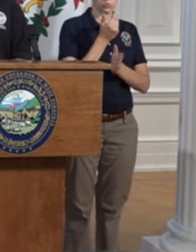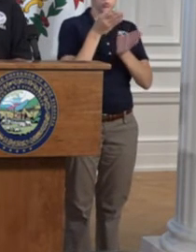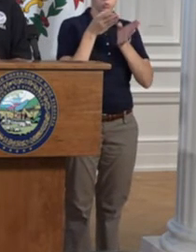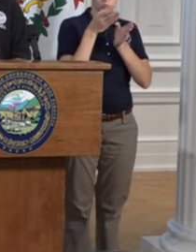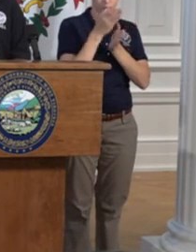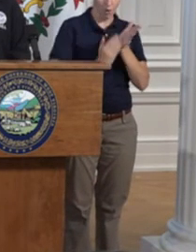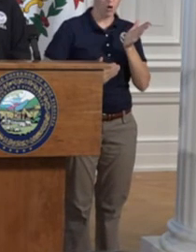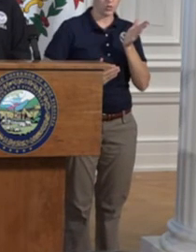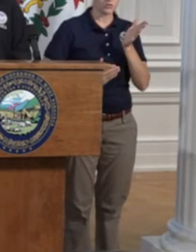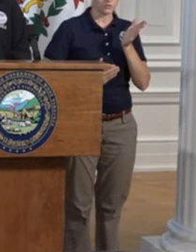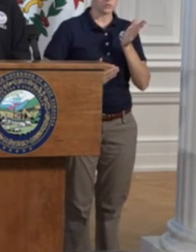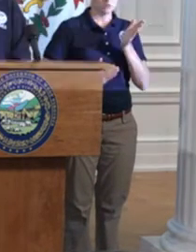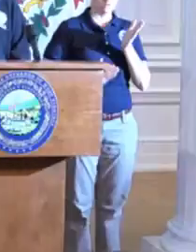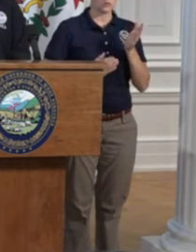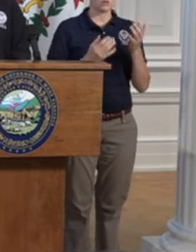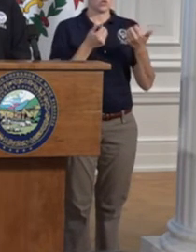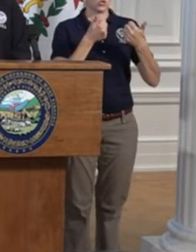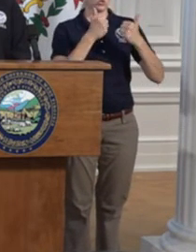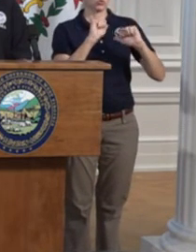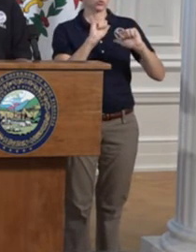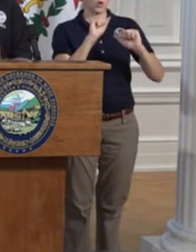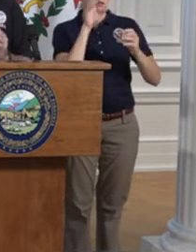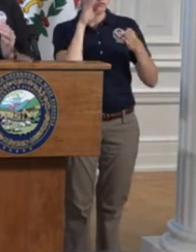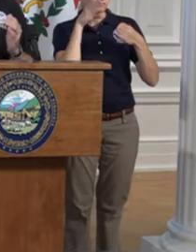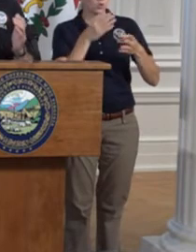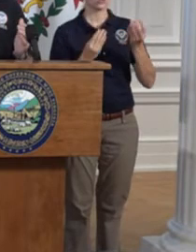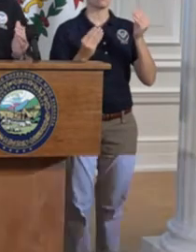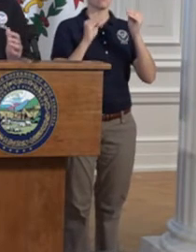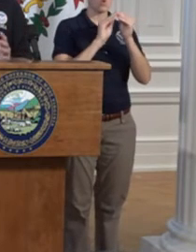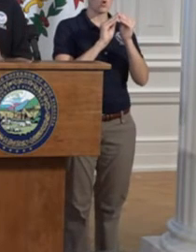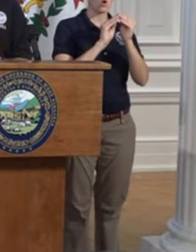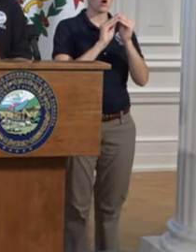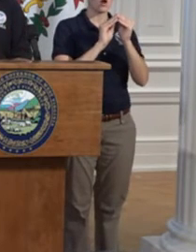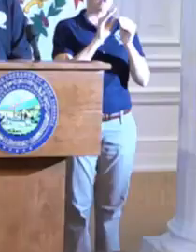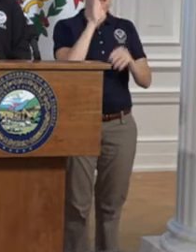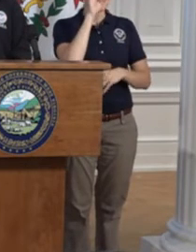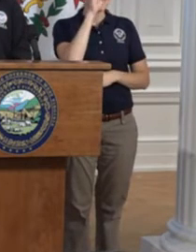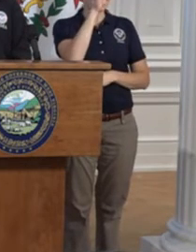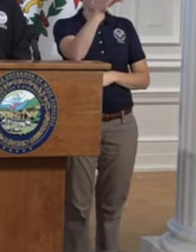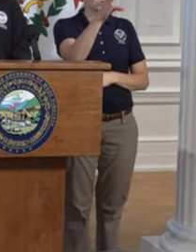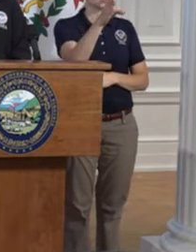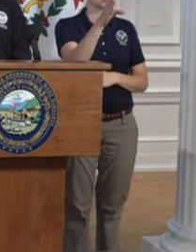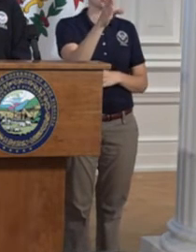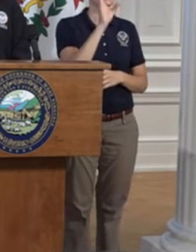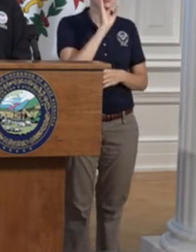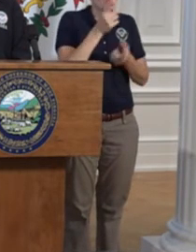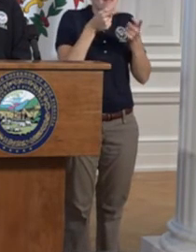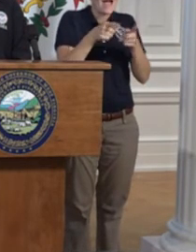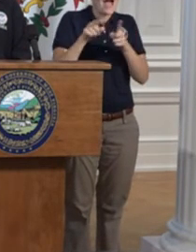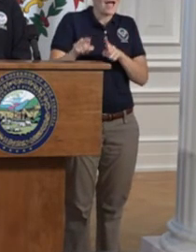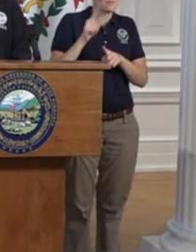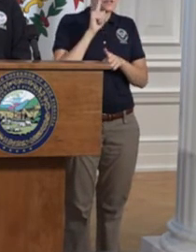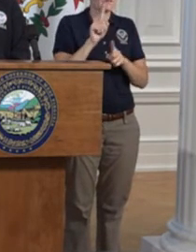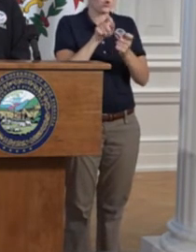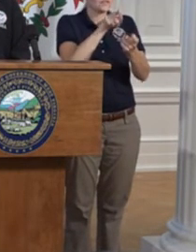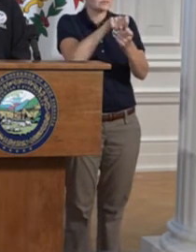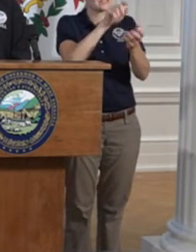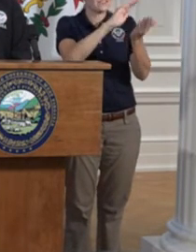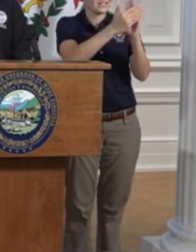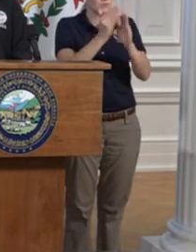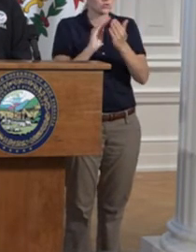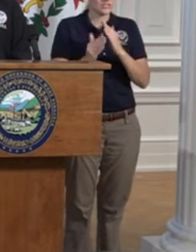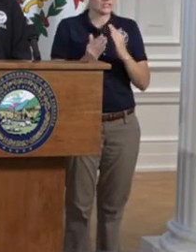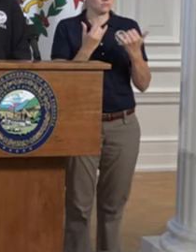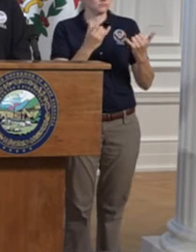next phase, we are looking more and more towards what's the long-range outlook for many of these communities. We are